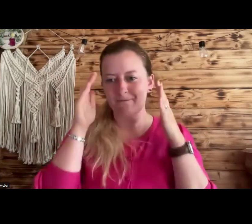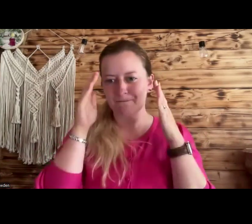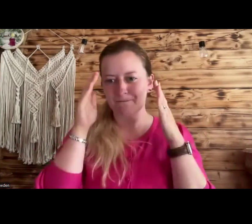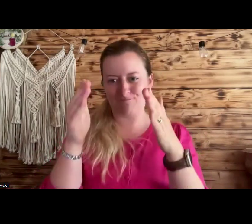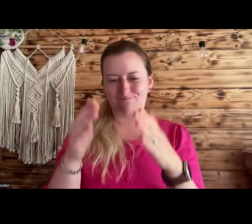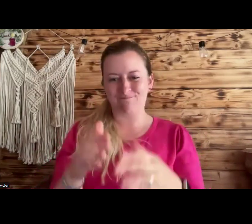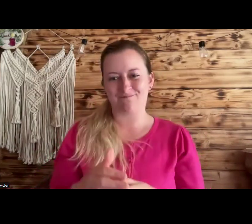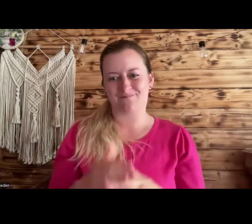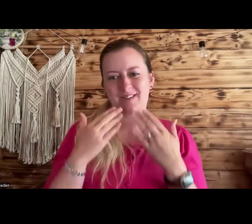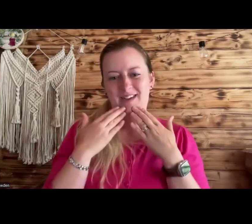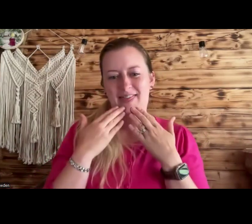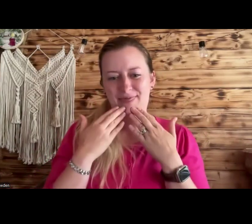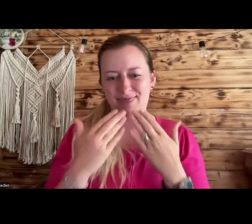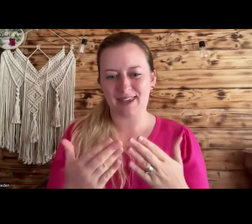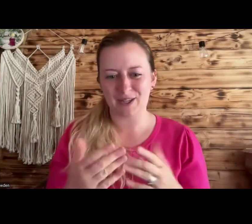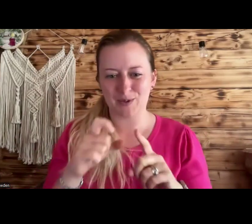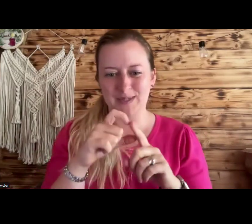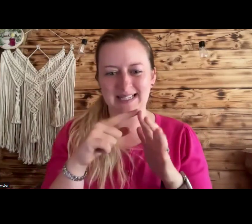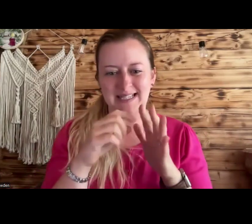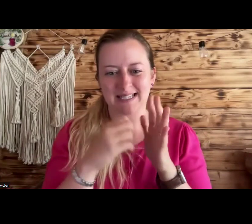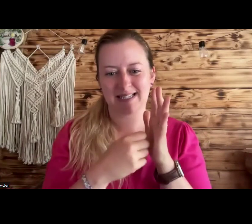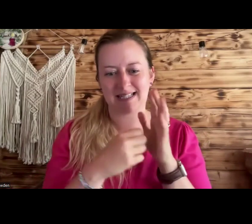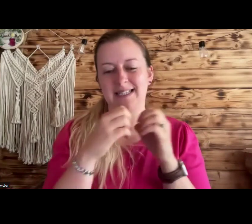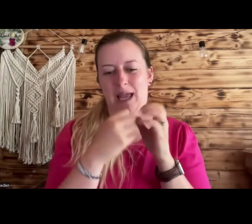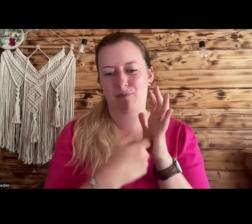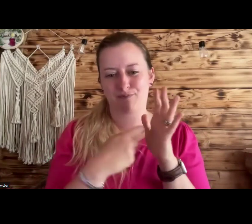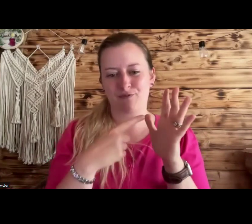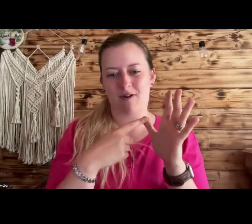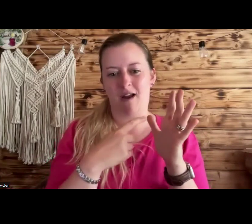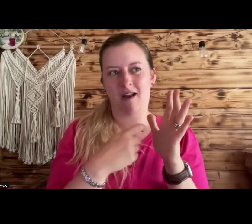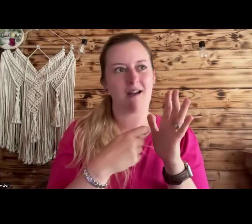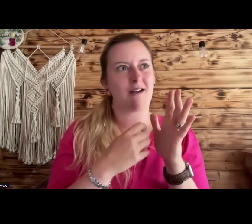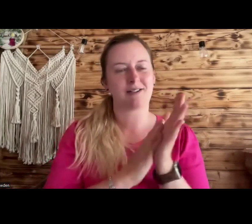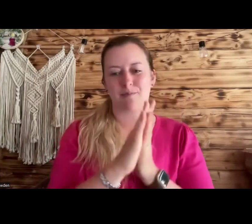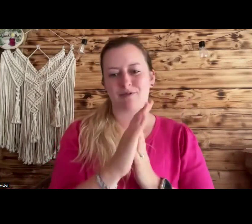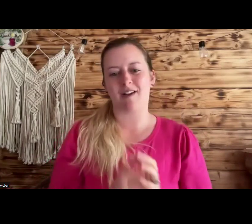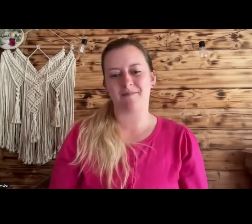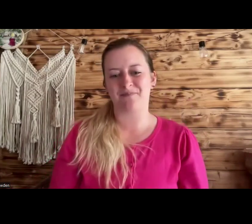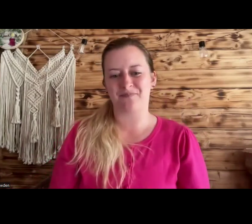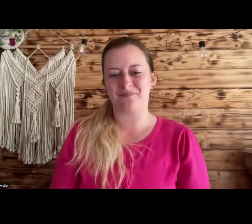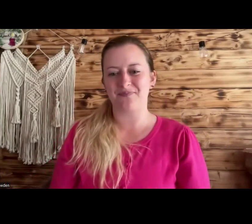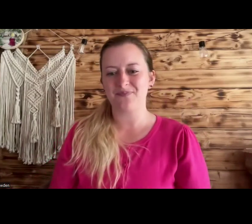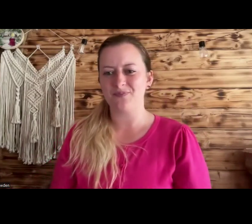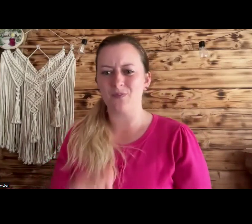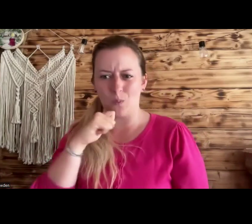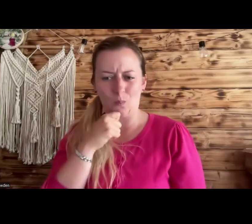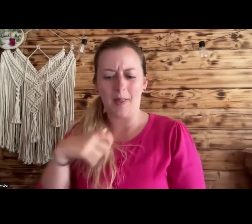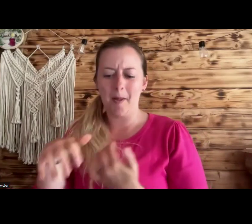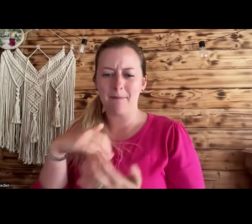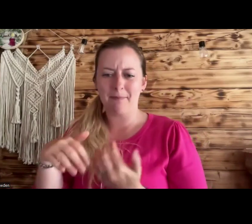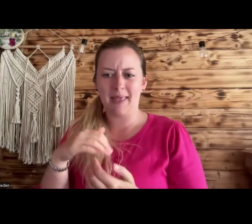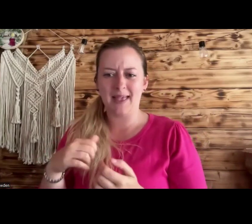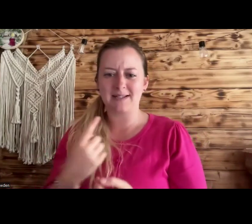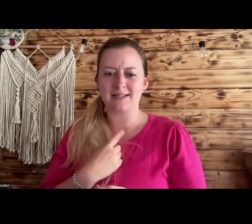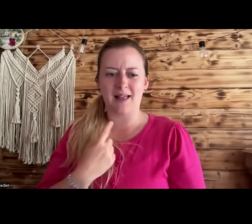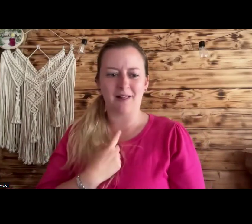Thank you so much, Deborah. That's great. I'm definitely going to be trying to make that blend up what you've shared with us there for